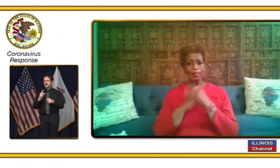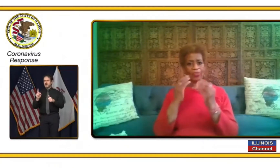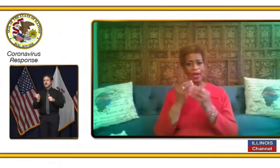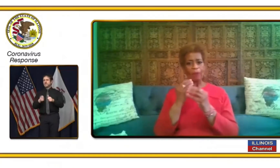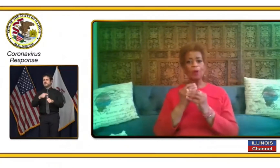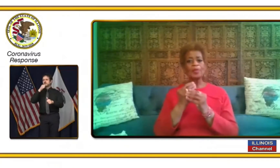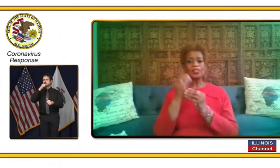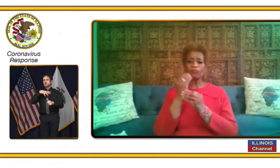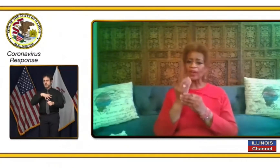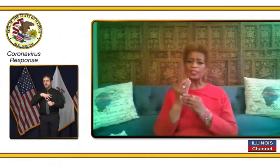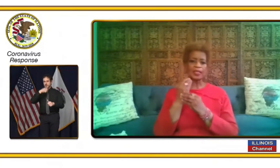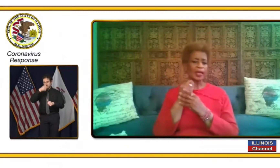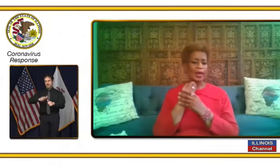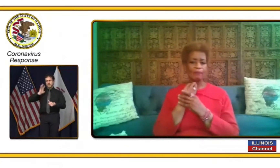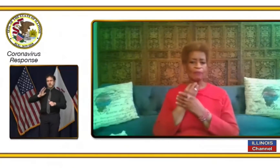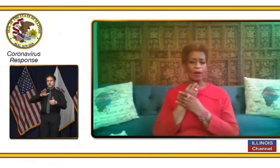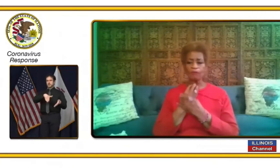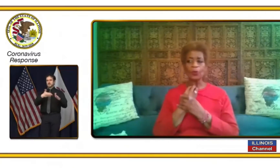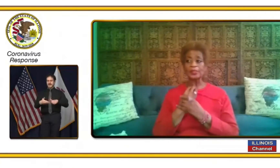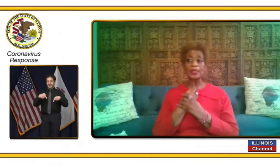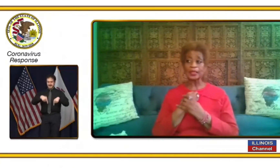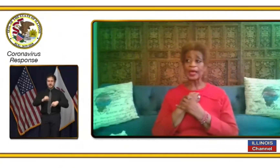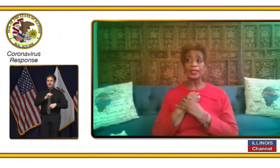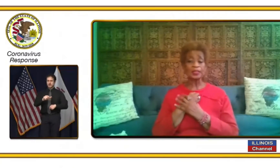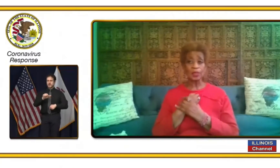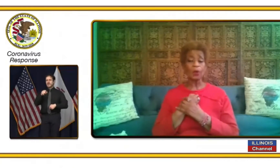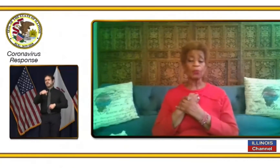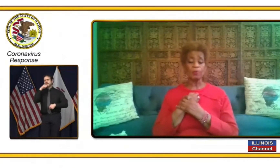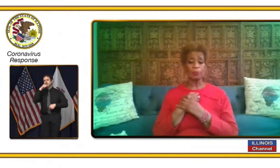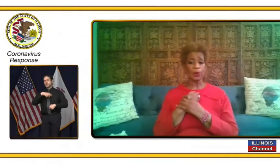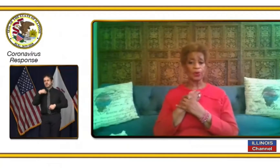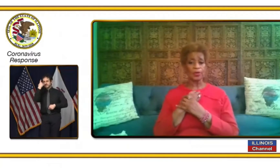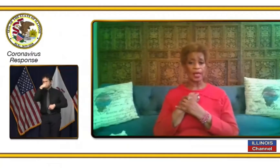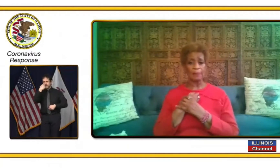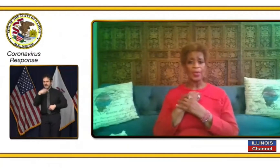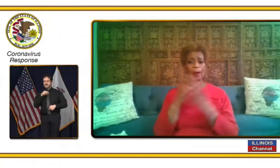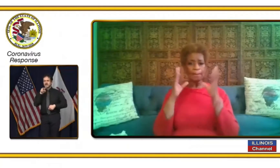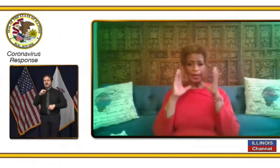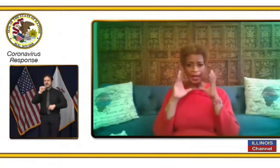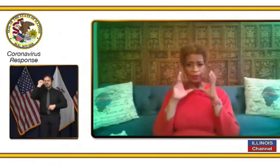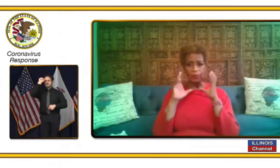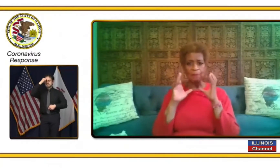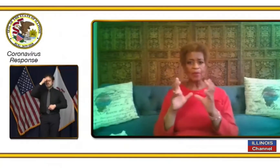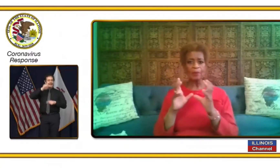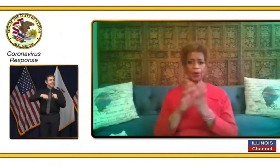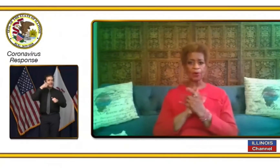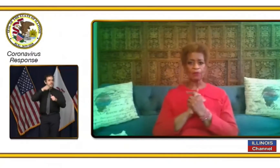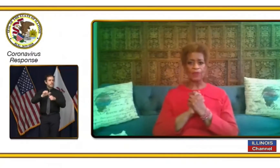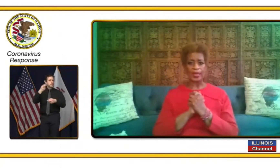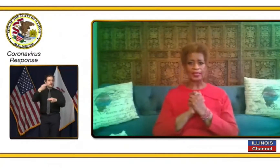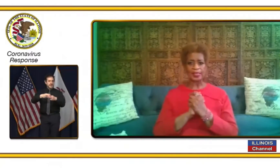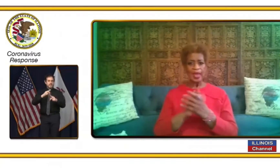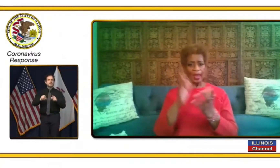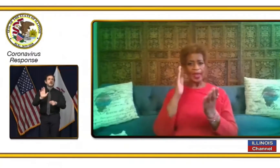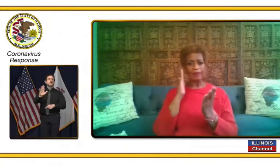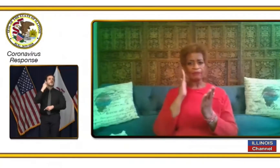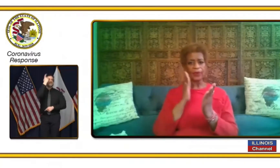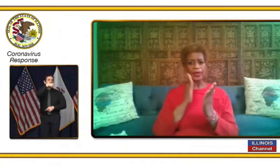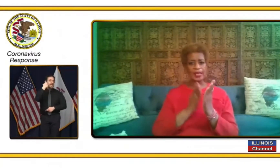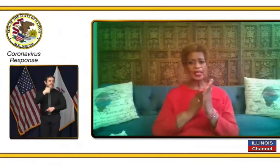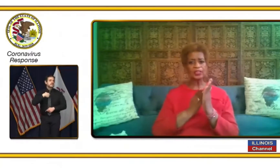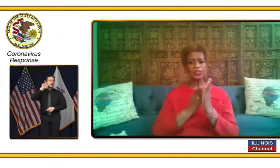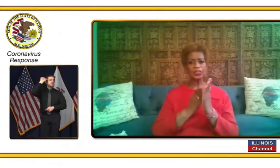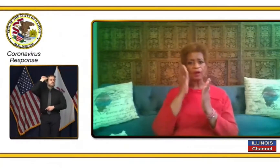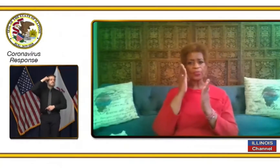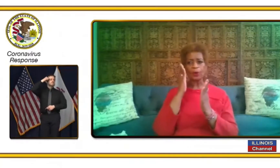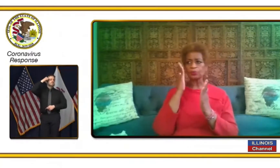died in Illinois. That woman's face, and unfortunately, I don't remember her name, but I remember her